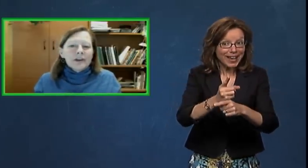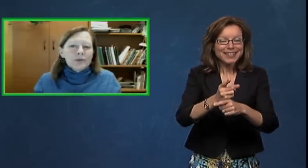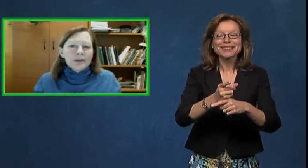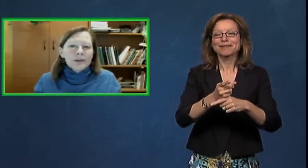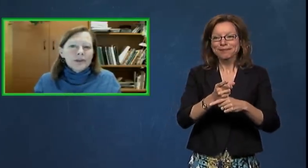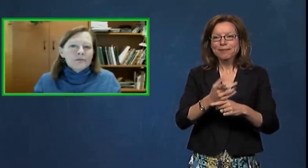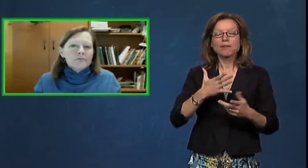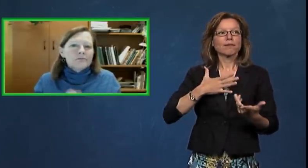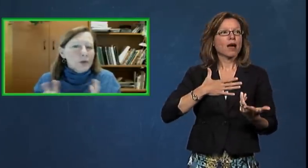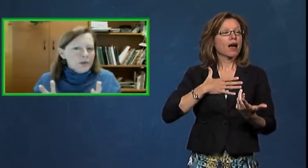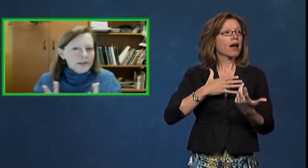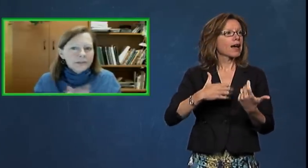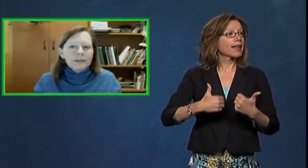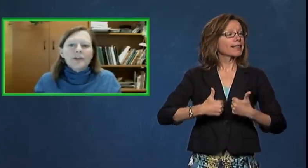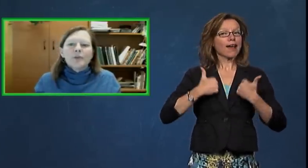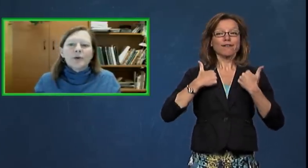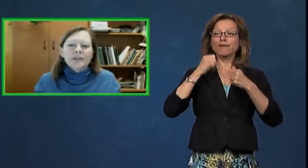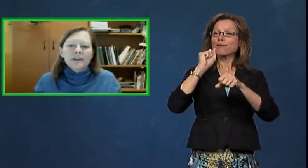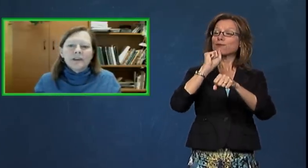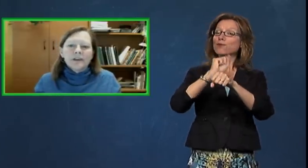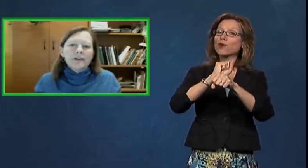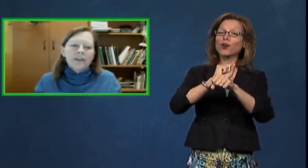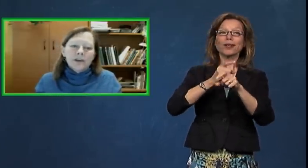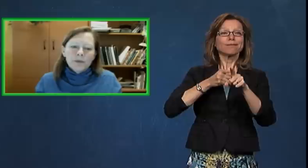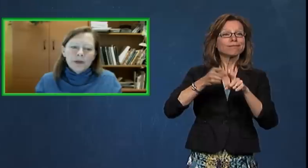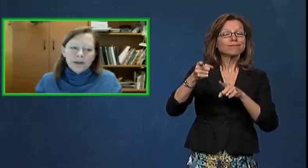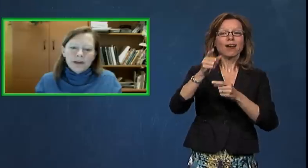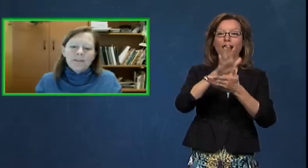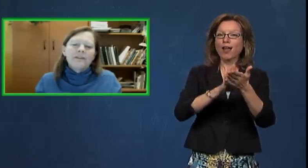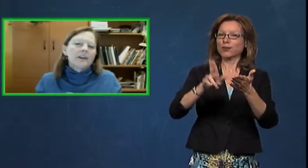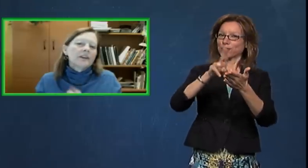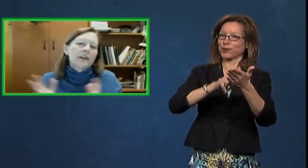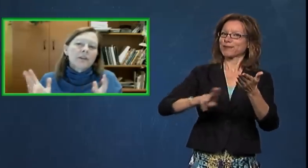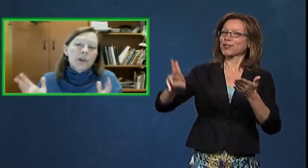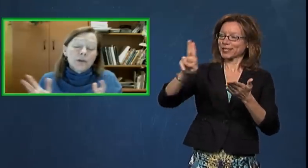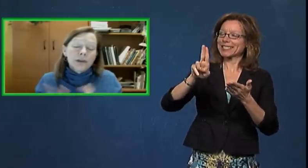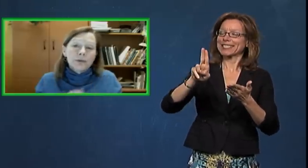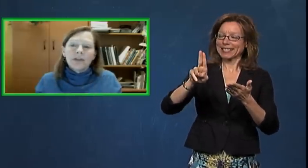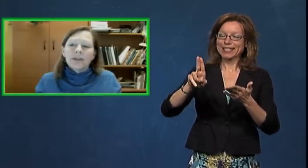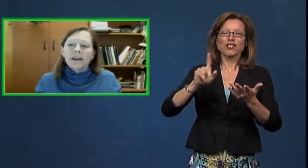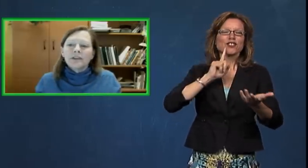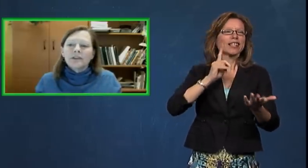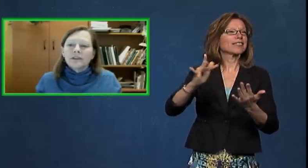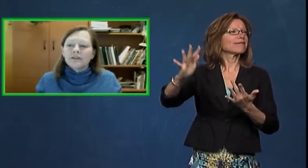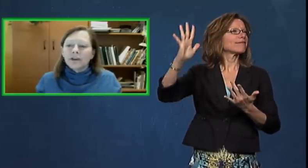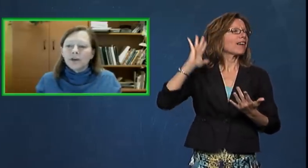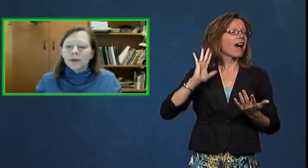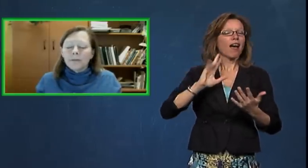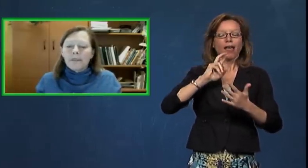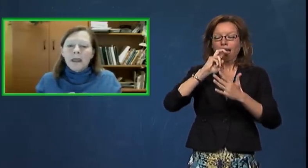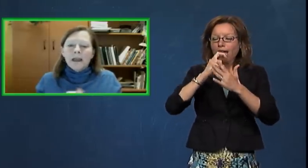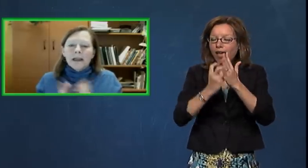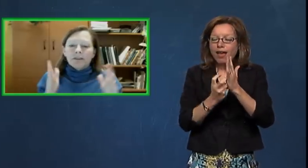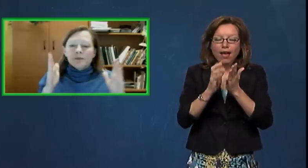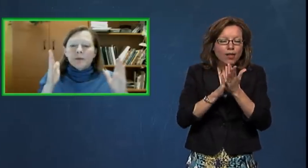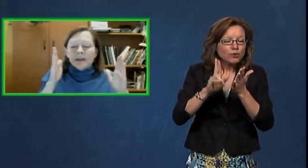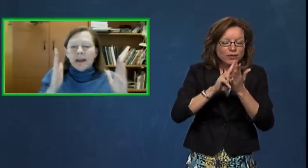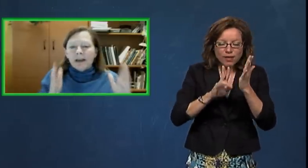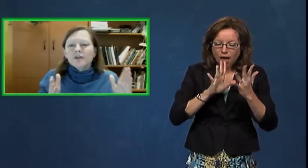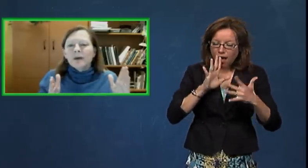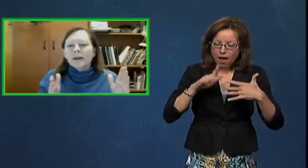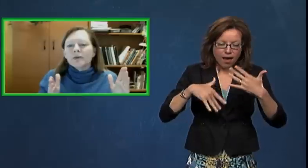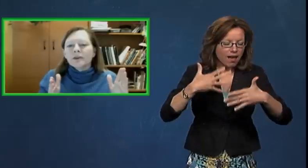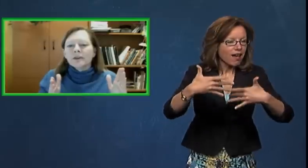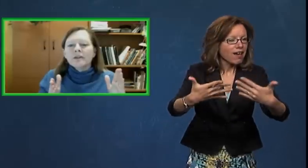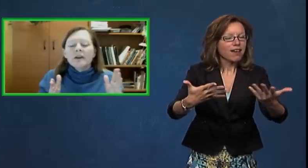my career mostly in the post-secondary environment. I fell in love early with that environment, and I've spent half